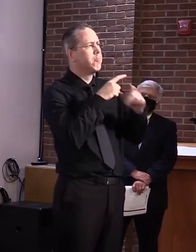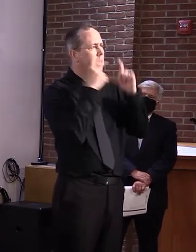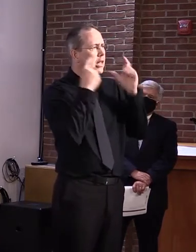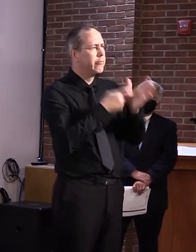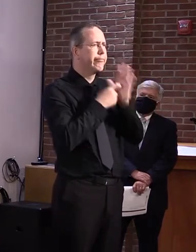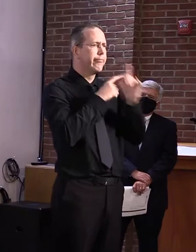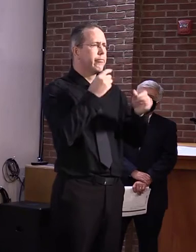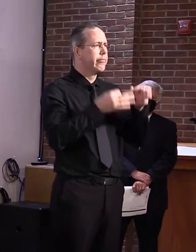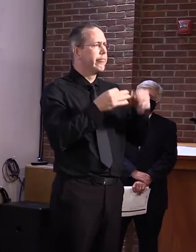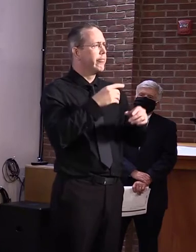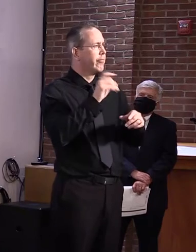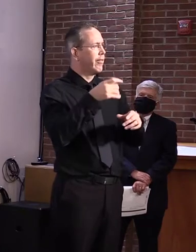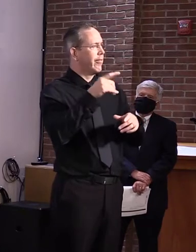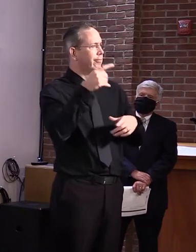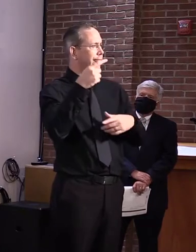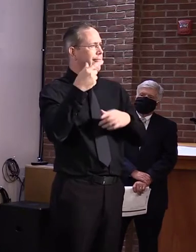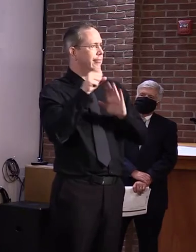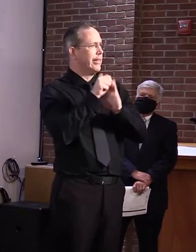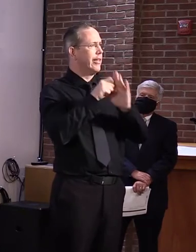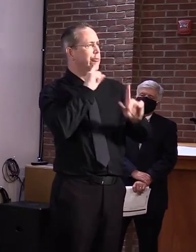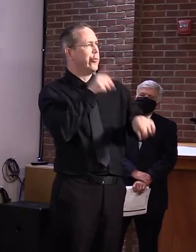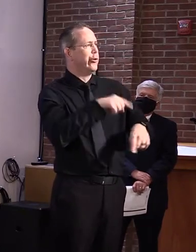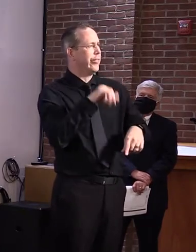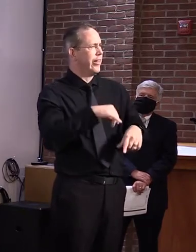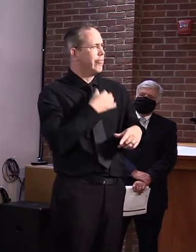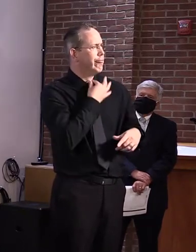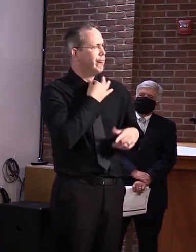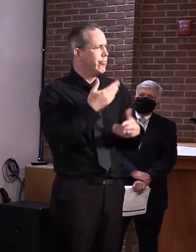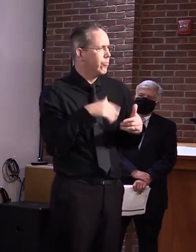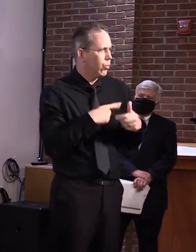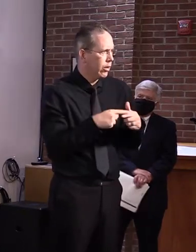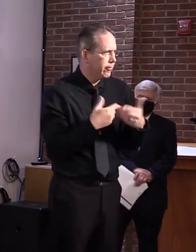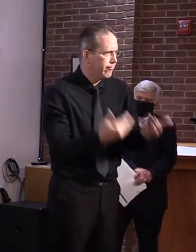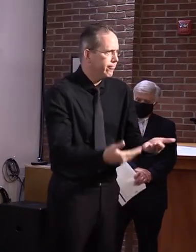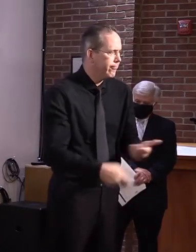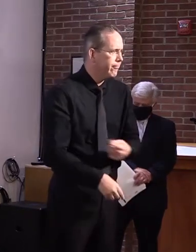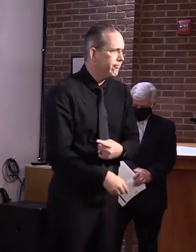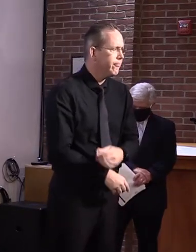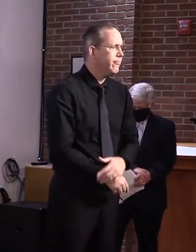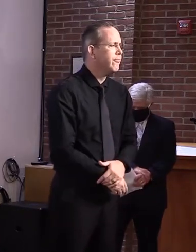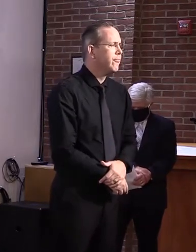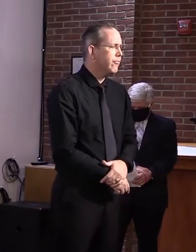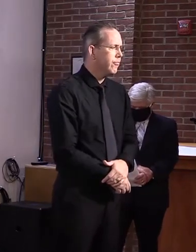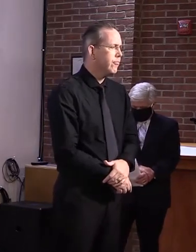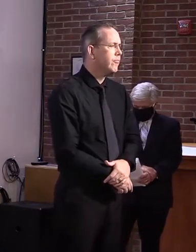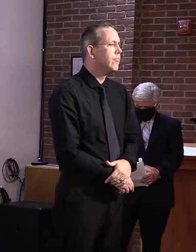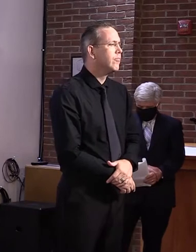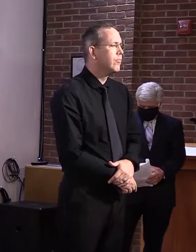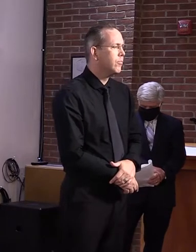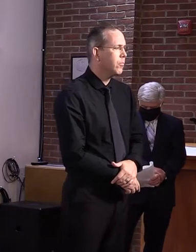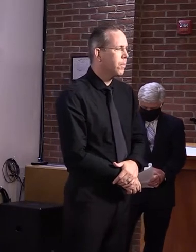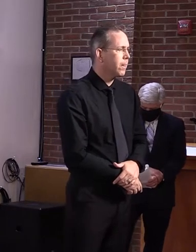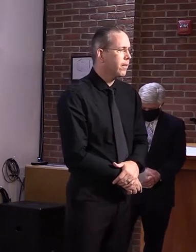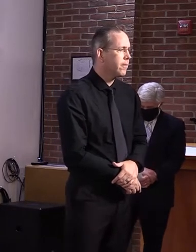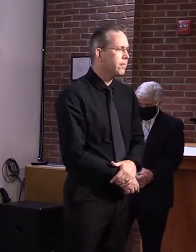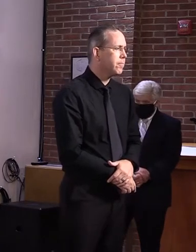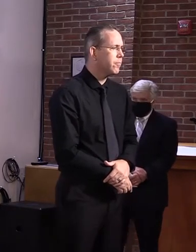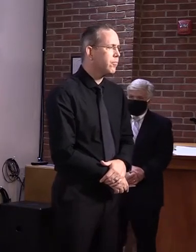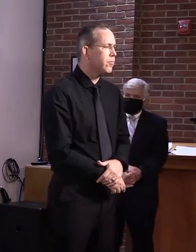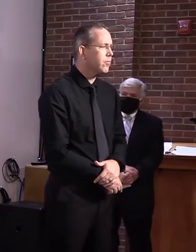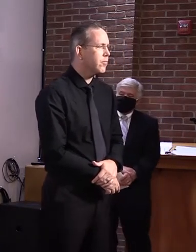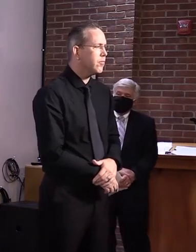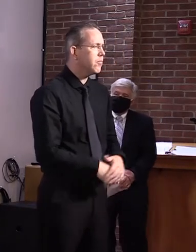even a majority in the country of states that have mandatory mask policies. As I said before, making